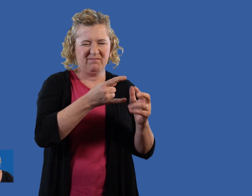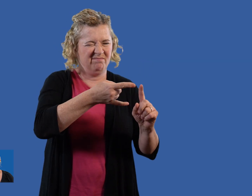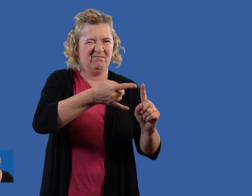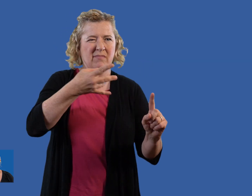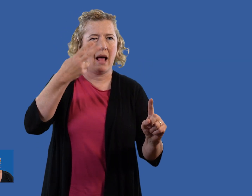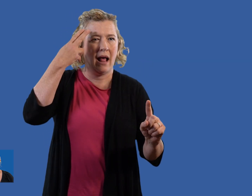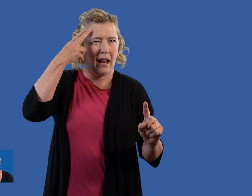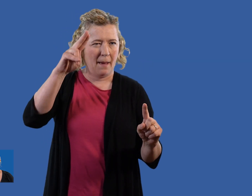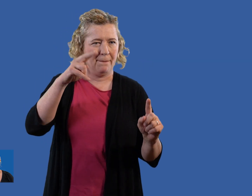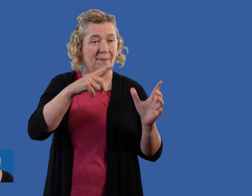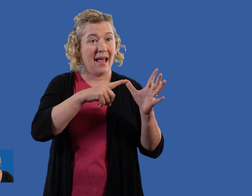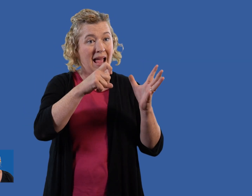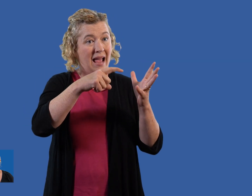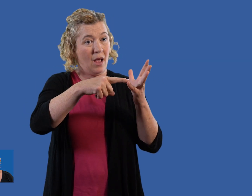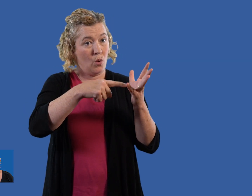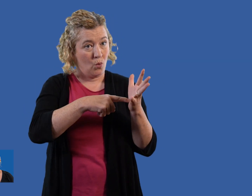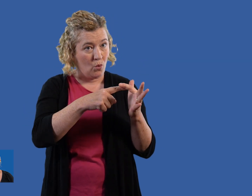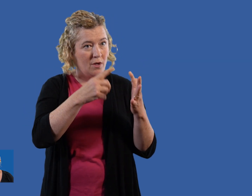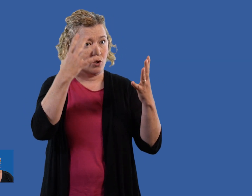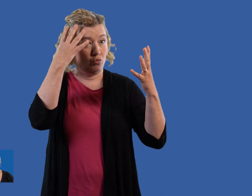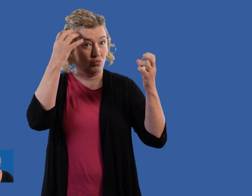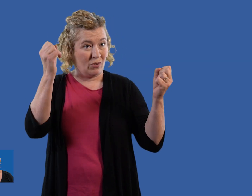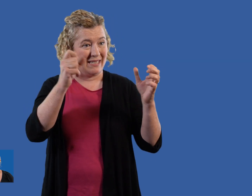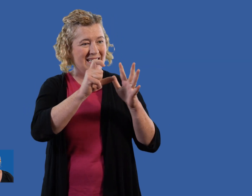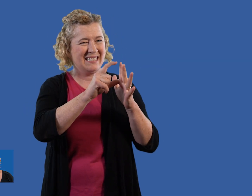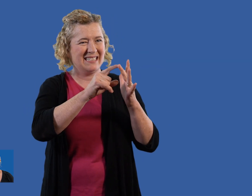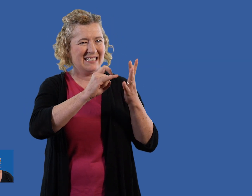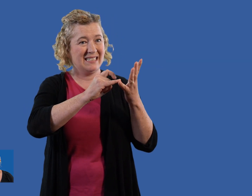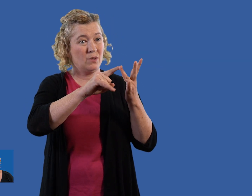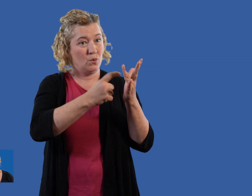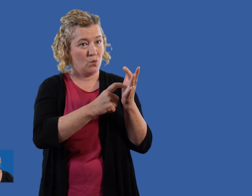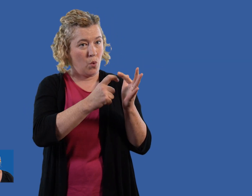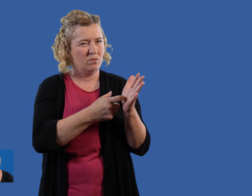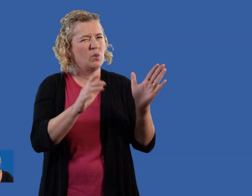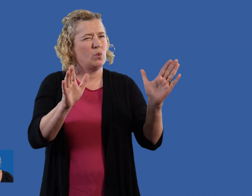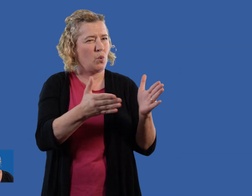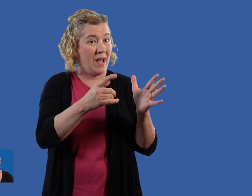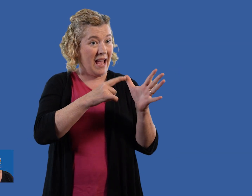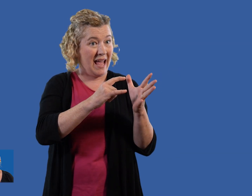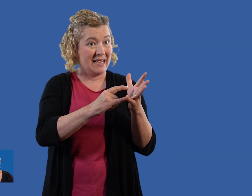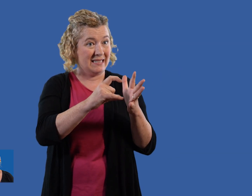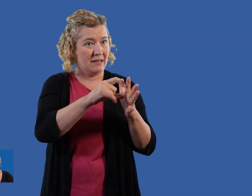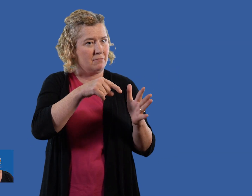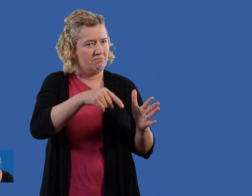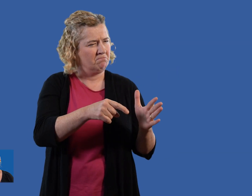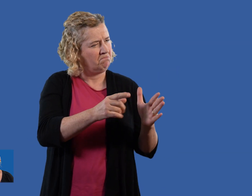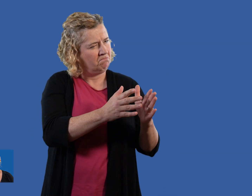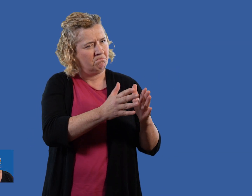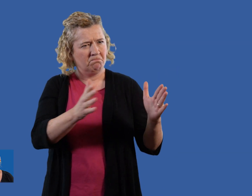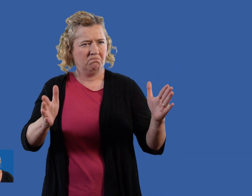That's ASD, and that lasts for around 4 to 6 weeks.